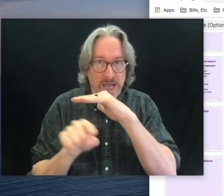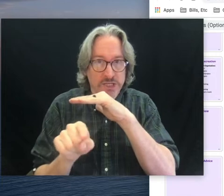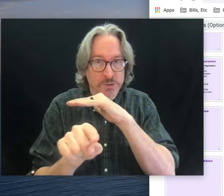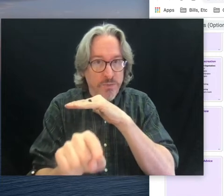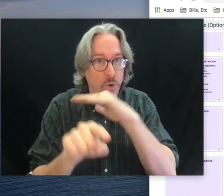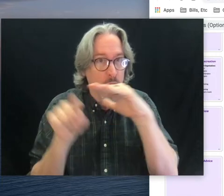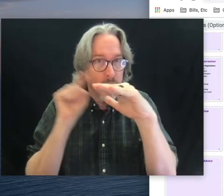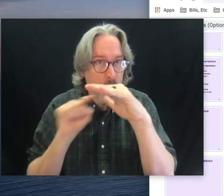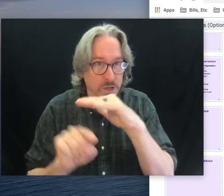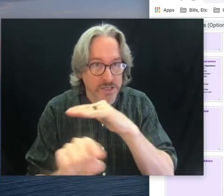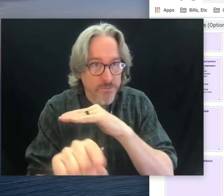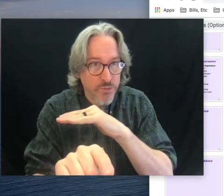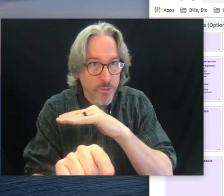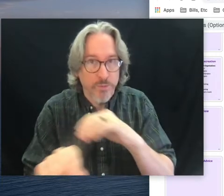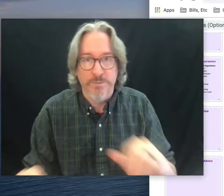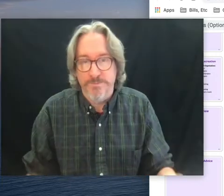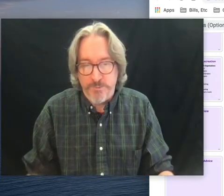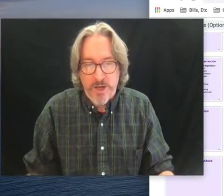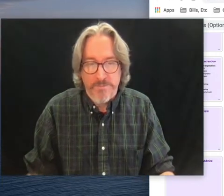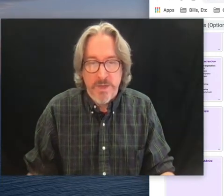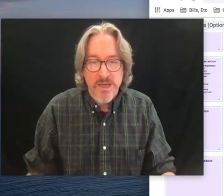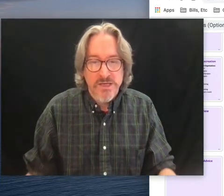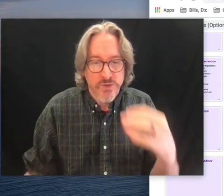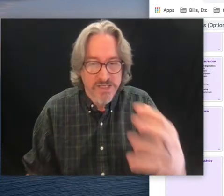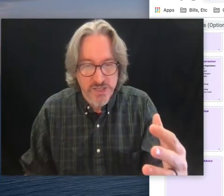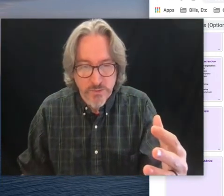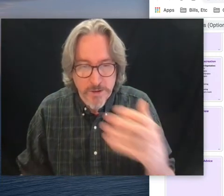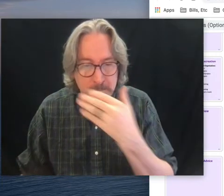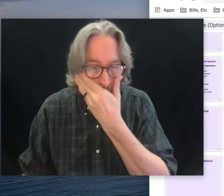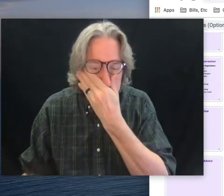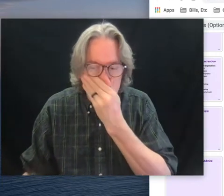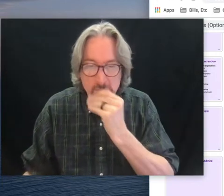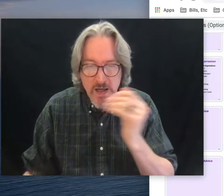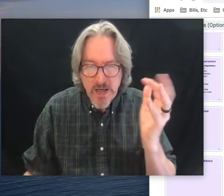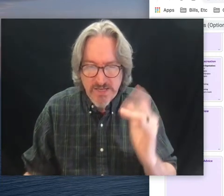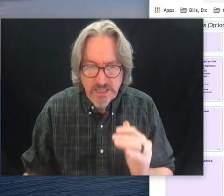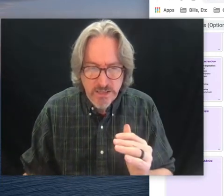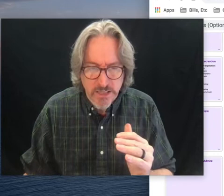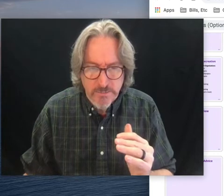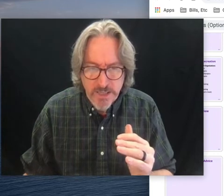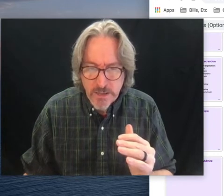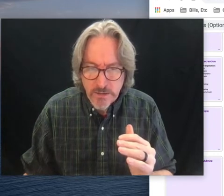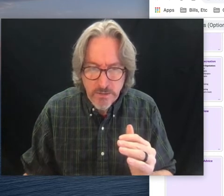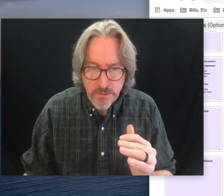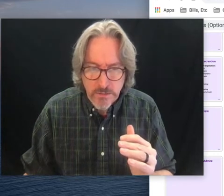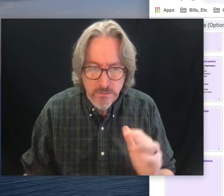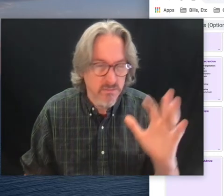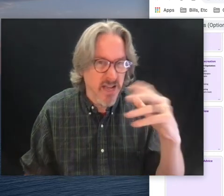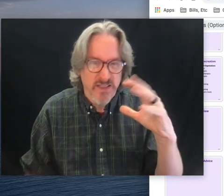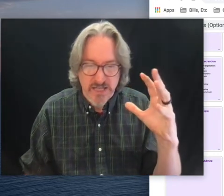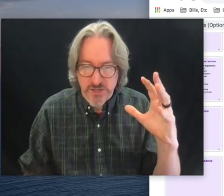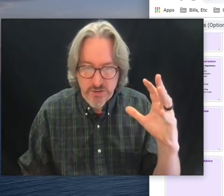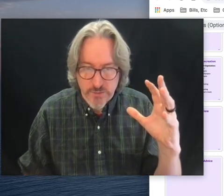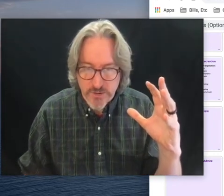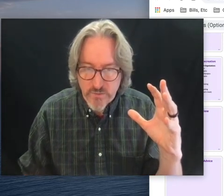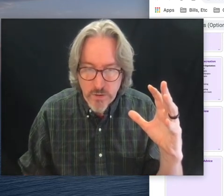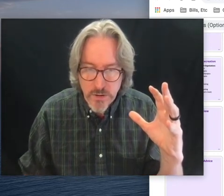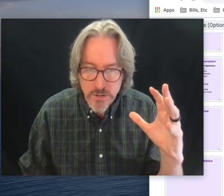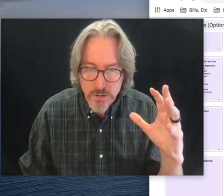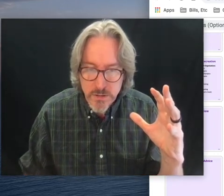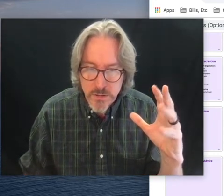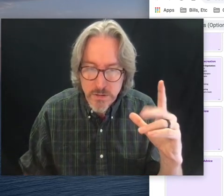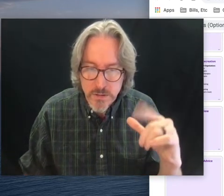to explore the woods. Okay, so that's one, and that's a little bit, I think that's three or